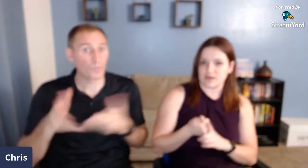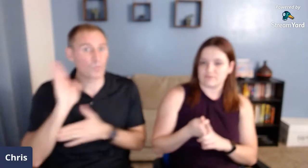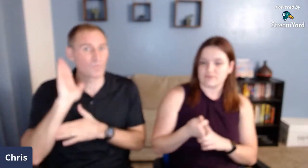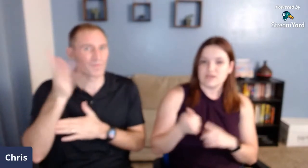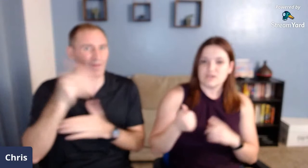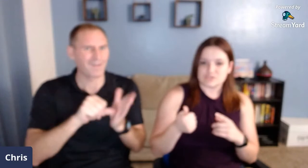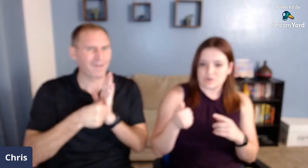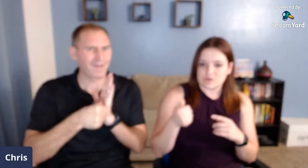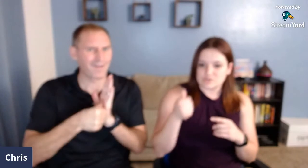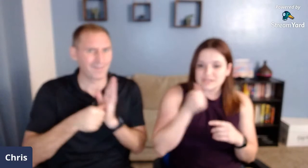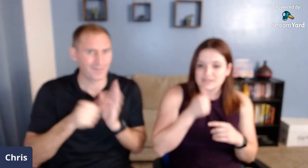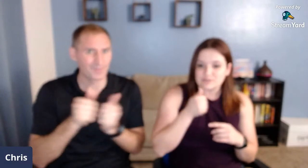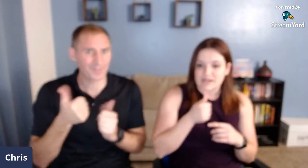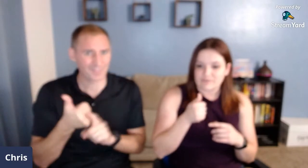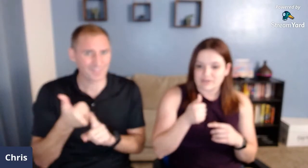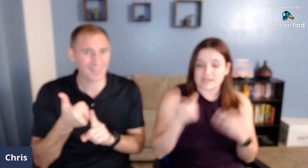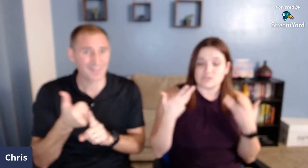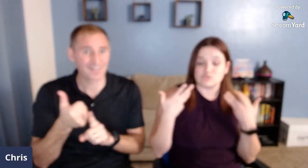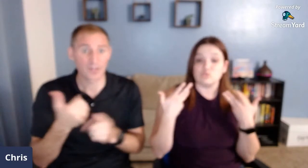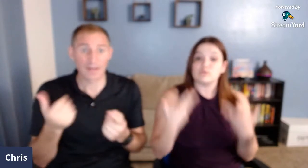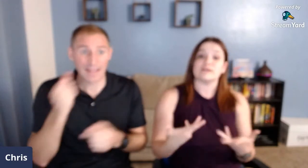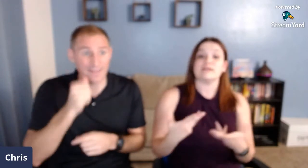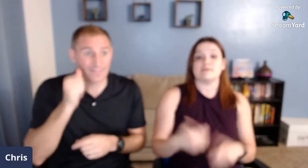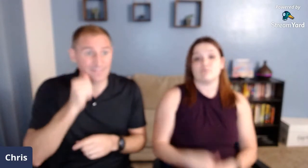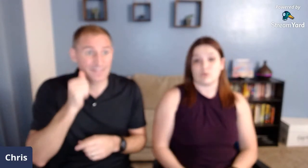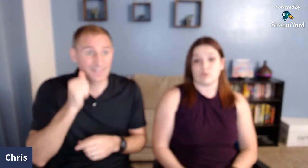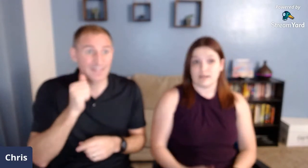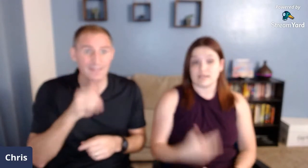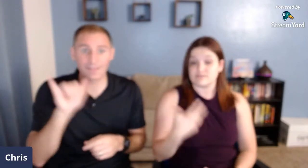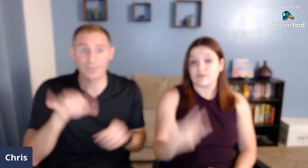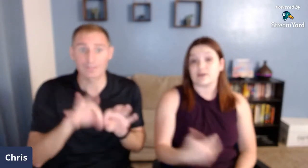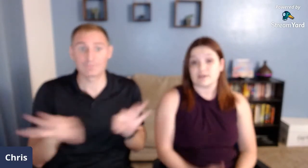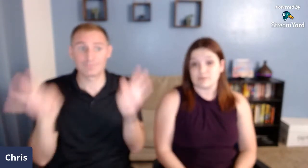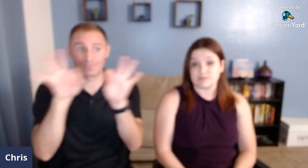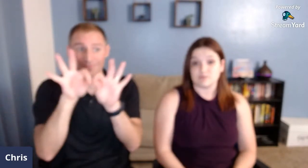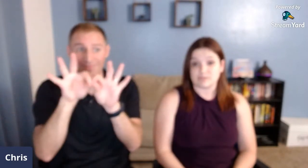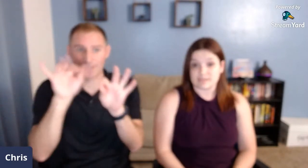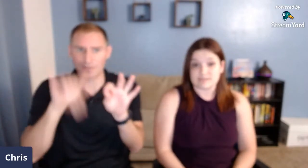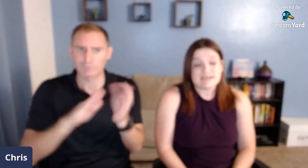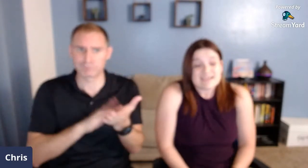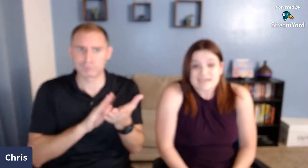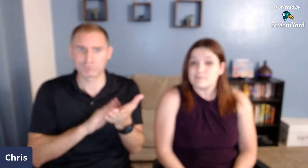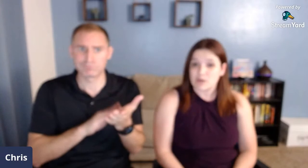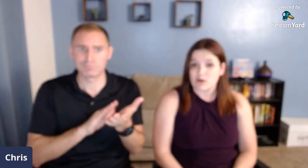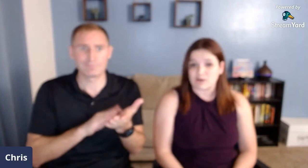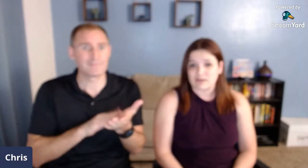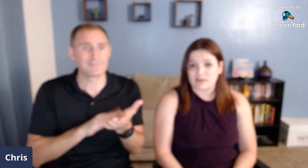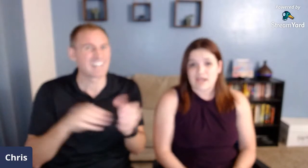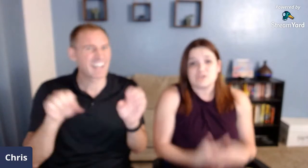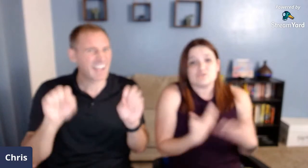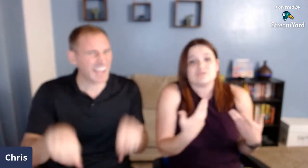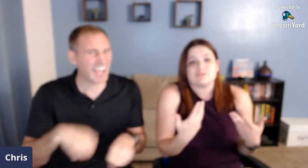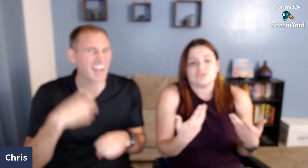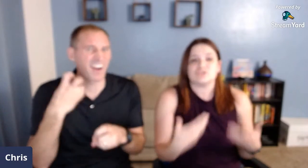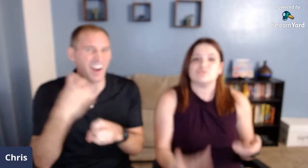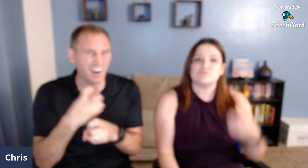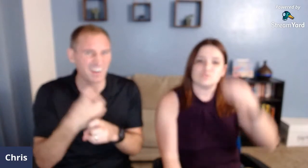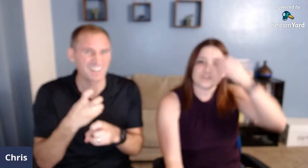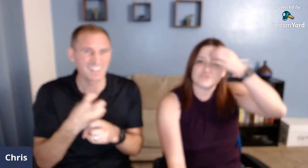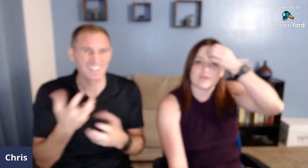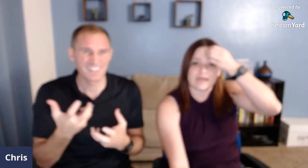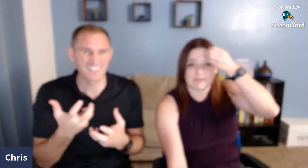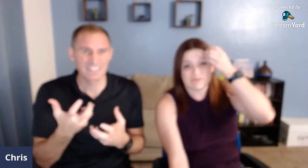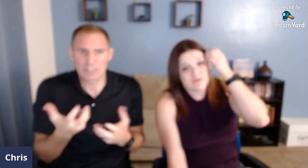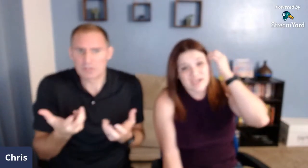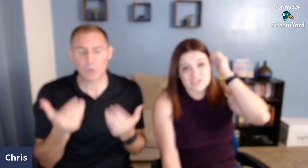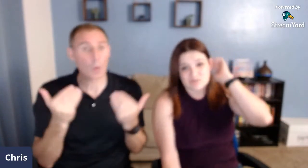with yourself. So doing a little bit every day is really important. And that's very commendable because it can be hard. And just do